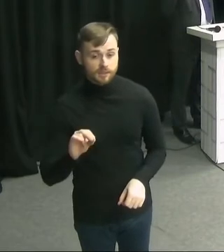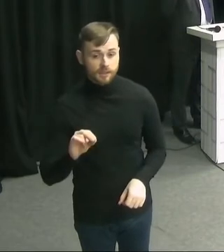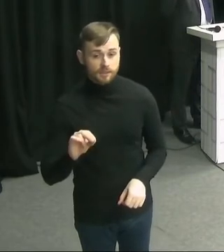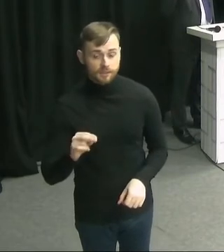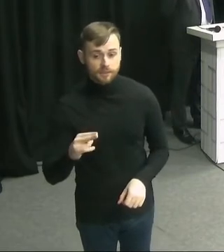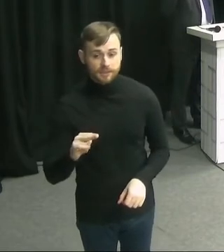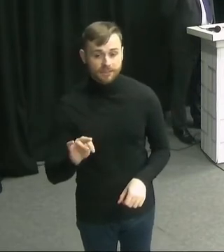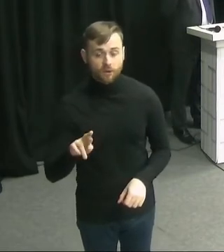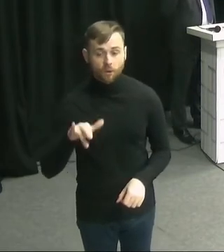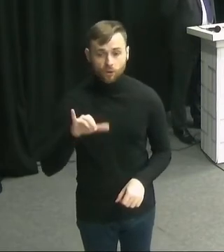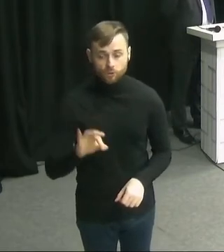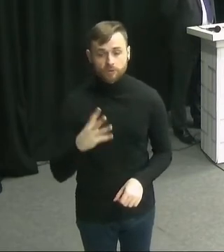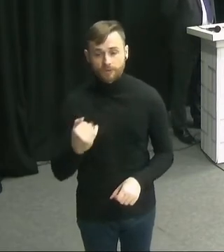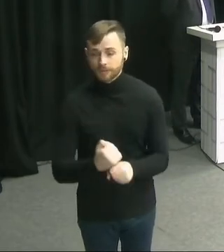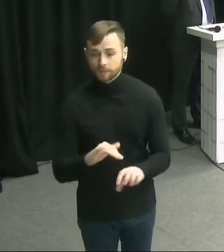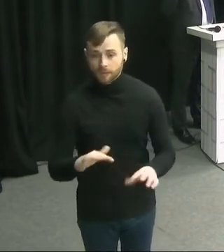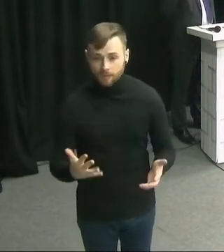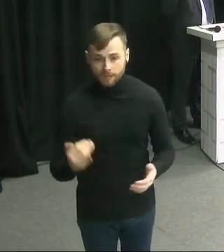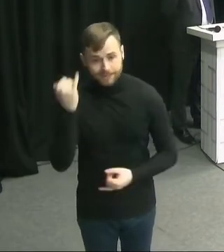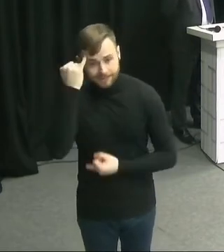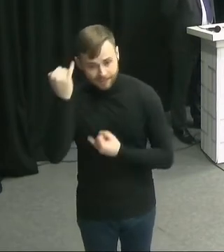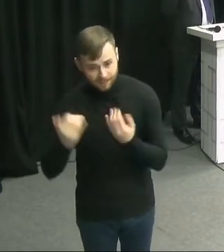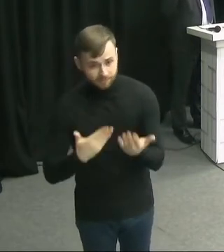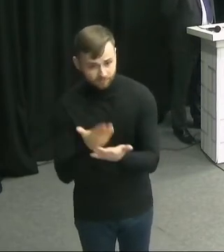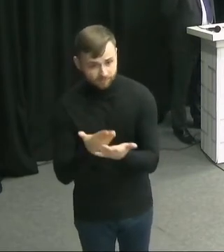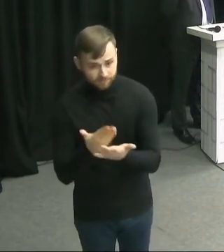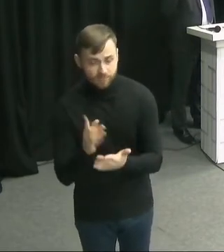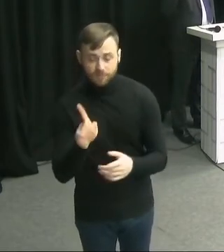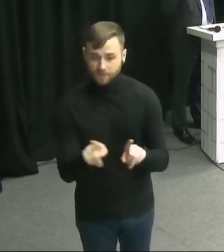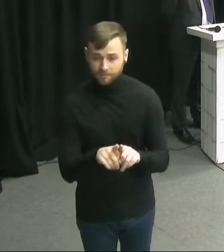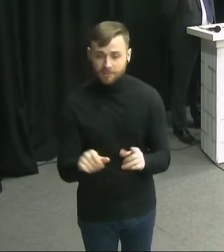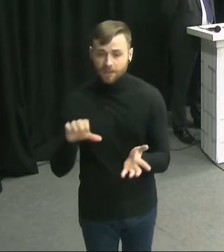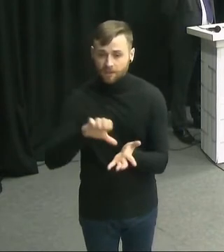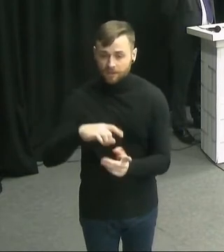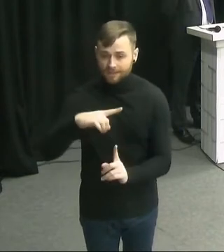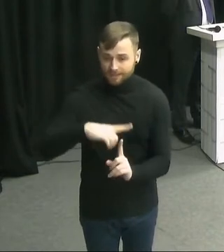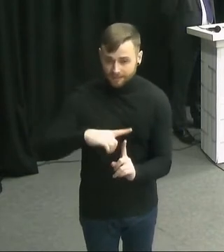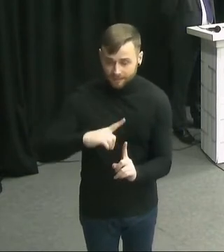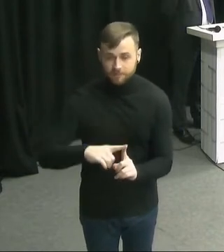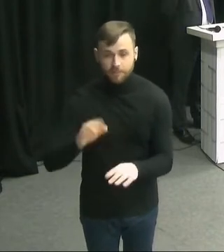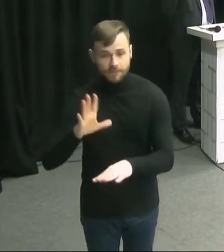would raise these issues, the rector should provide practical steps to increase the partnerships.